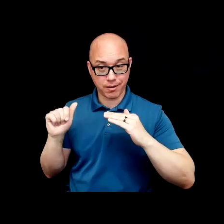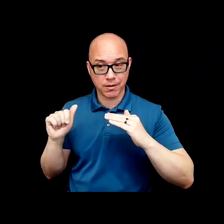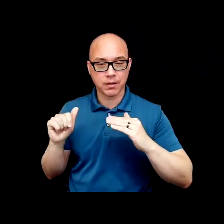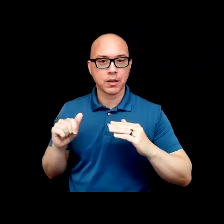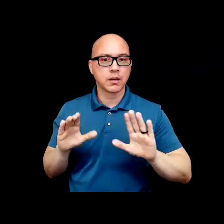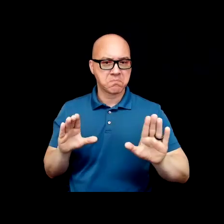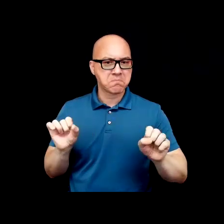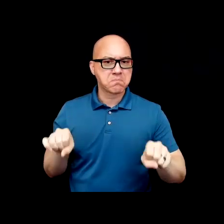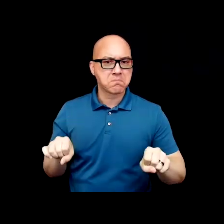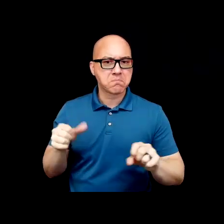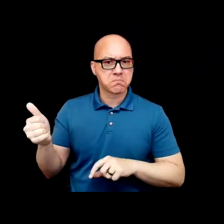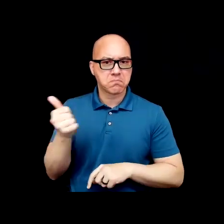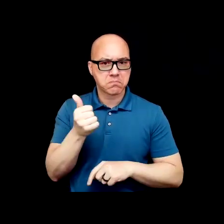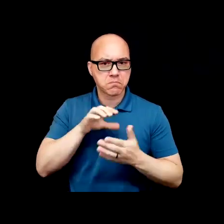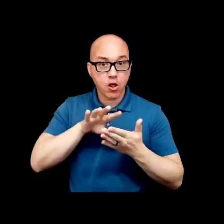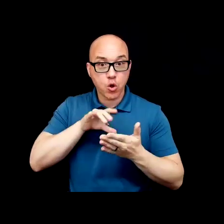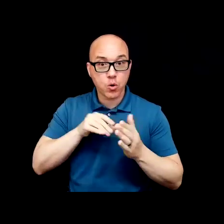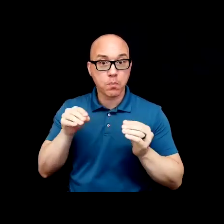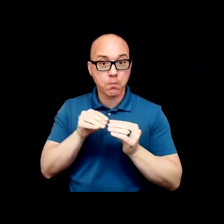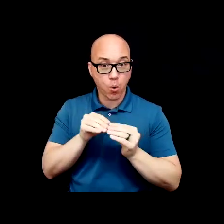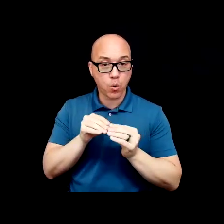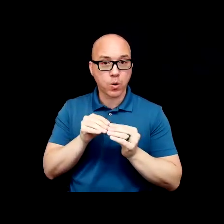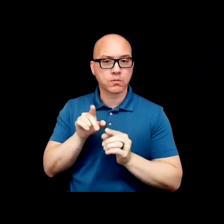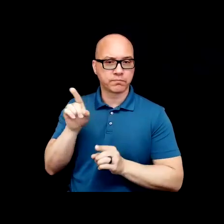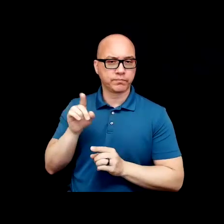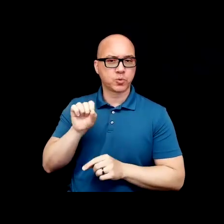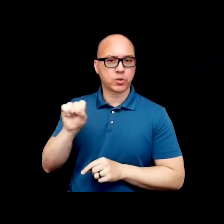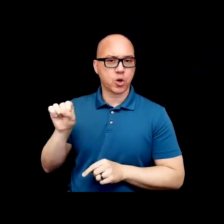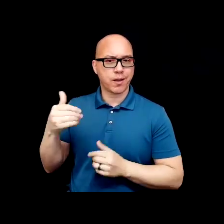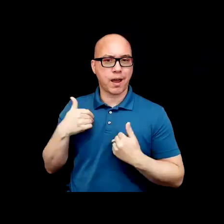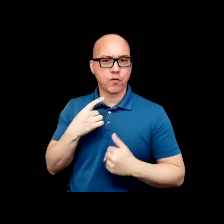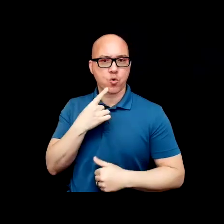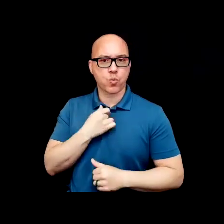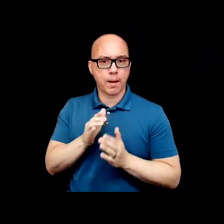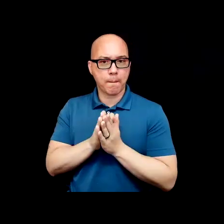And you can learn about those deductions in Social Security's Red Book or